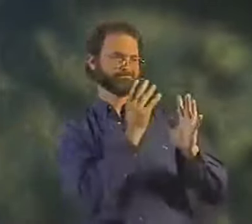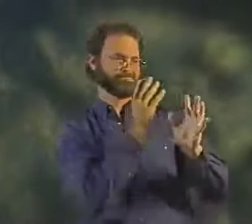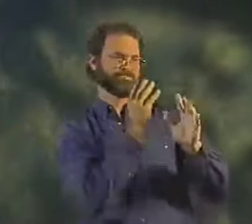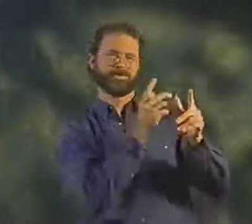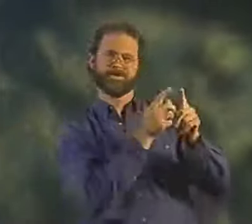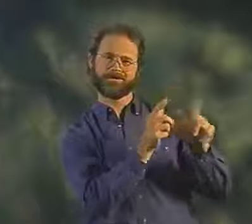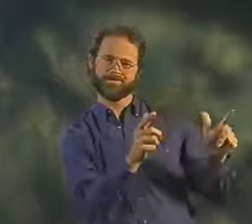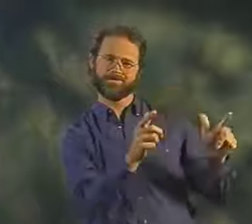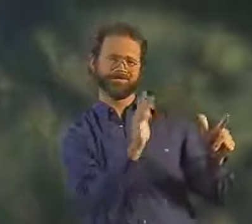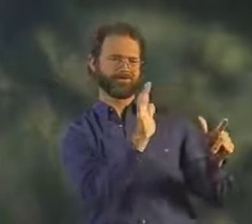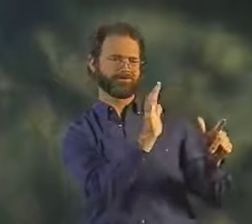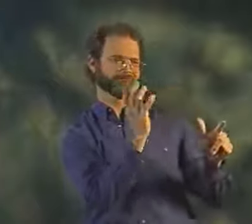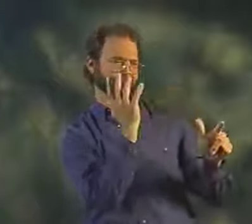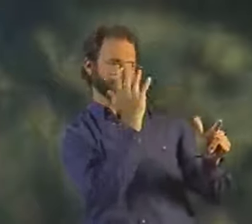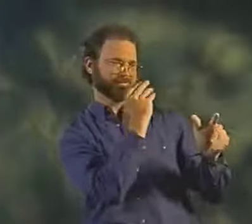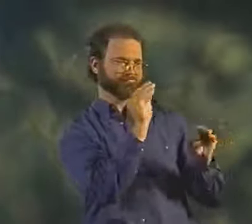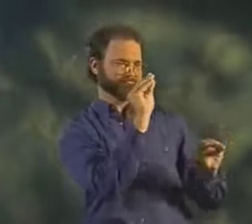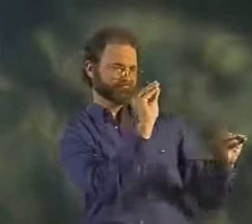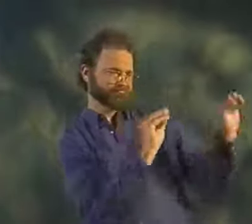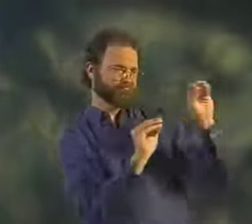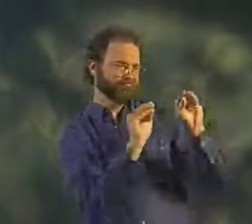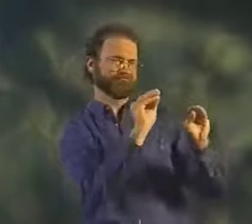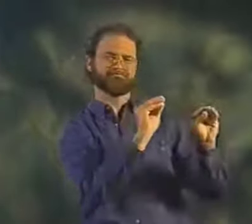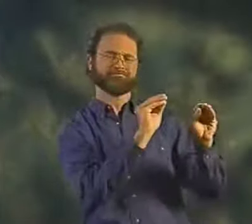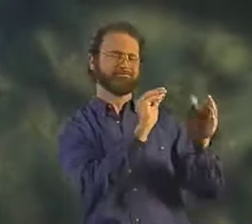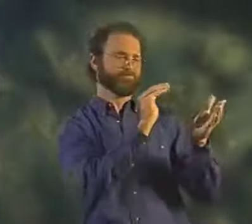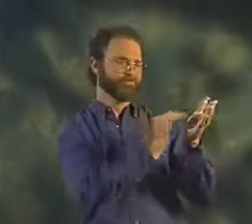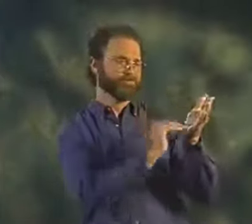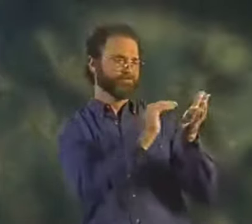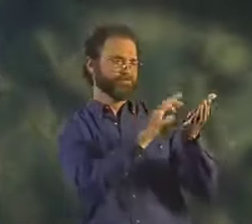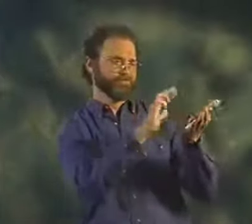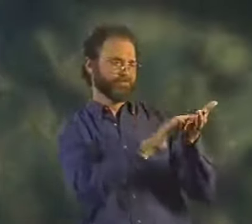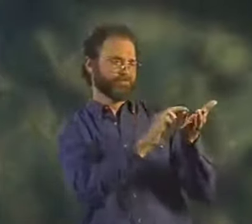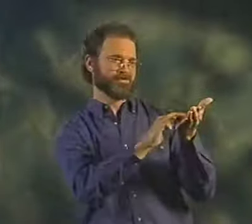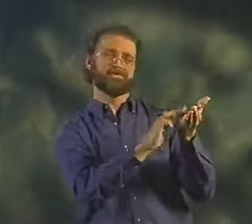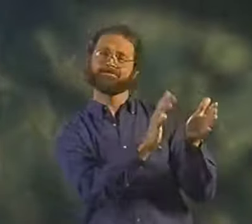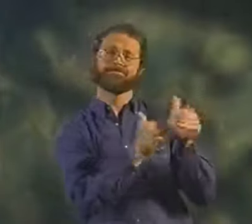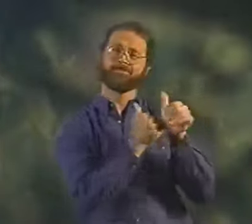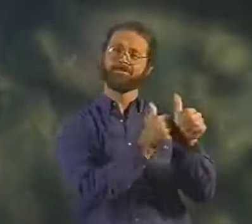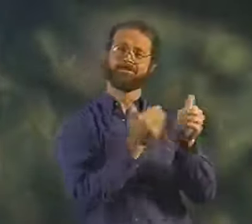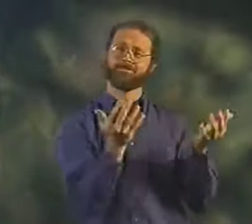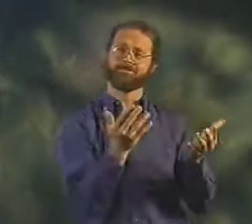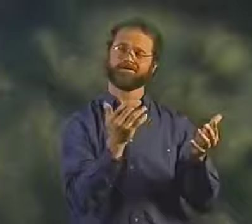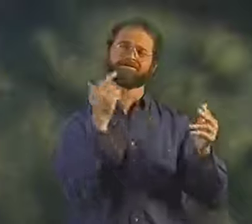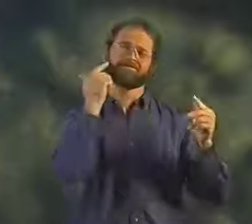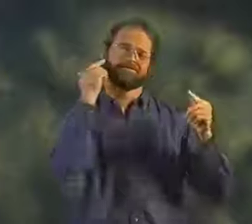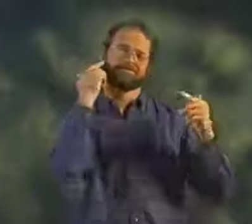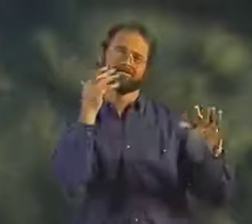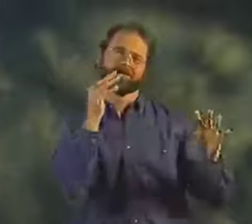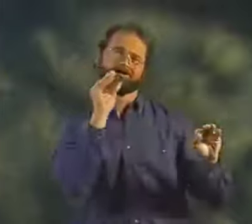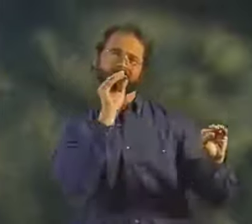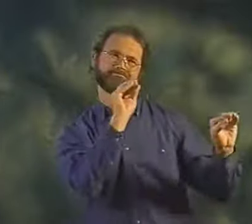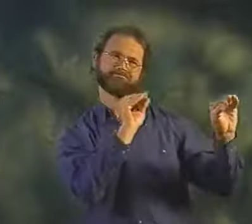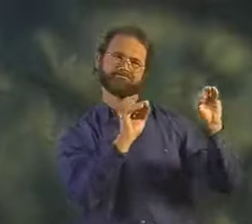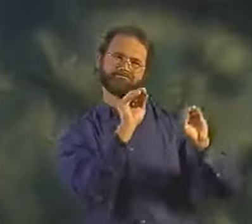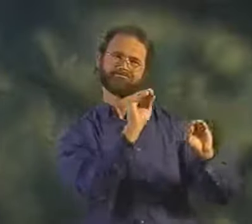spoken language, where words are grouped together using rhyme and rhythm or meter to create a work of beautiful sound.